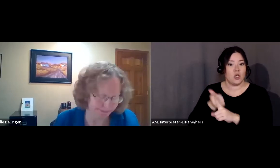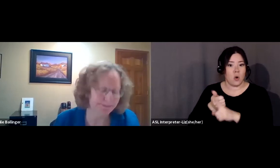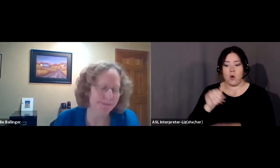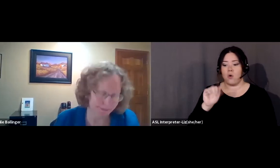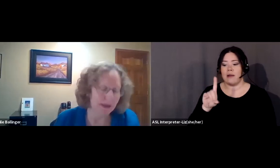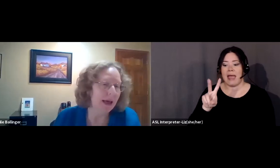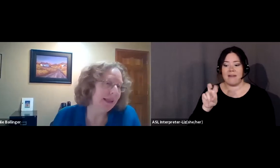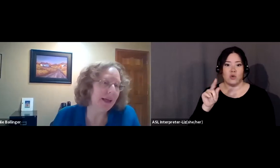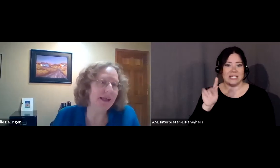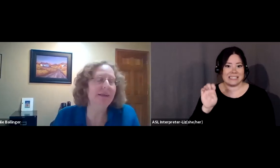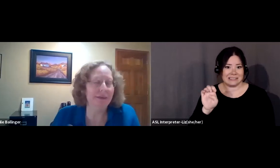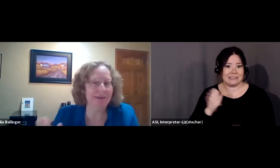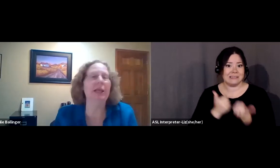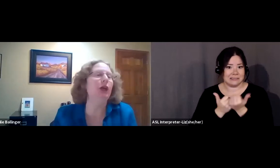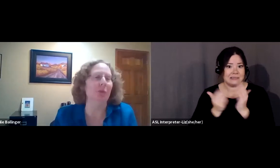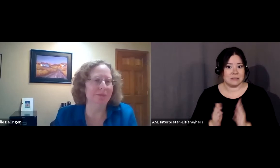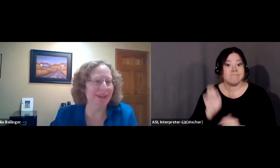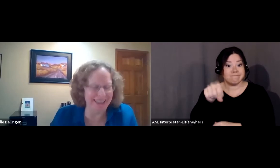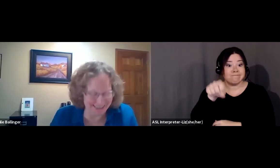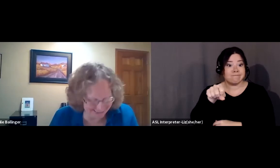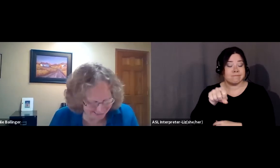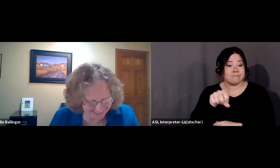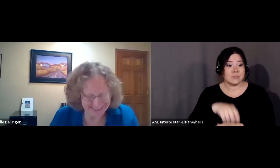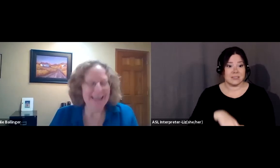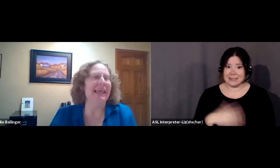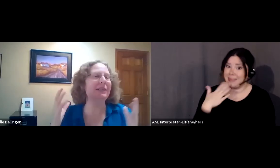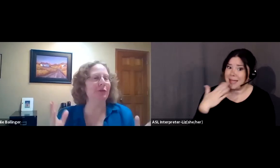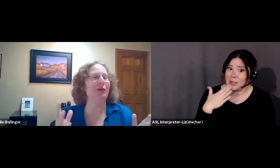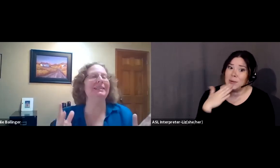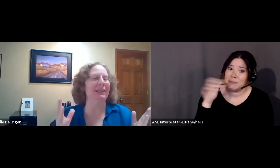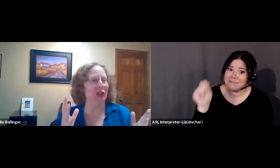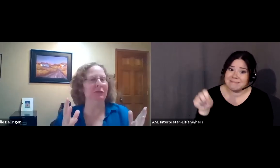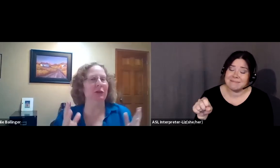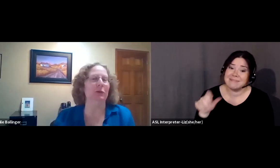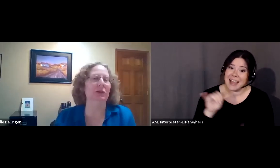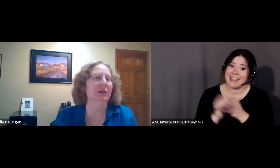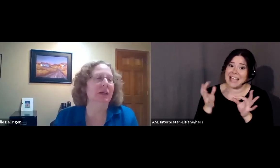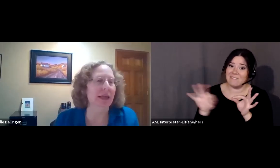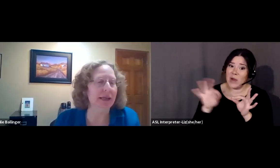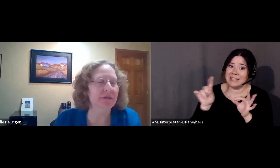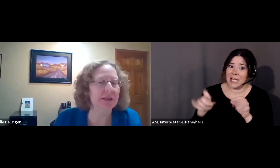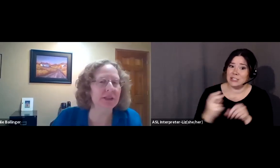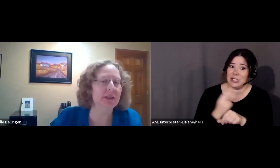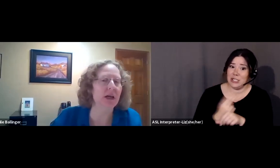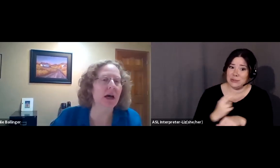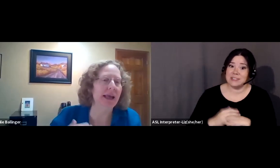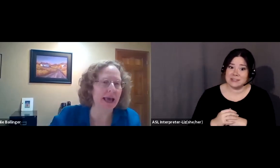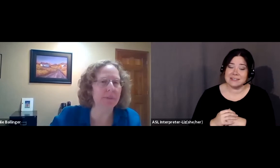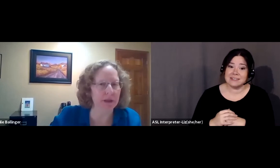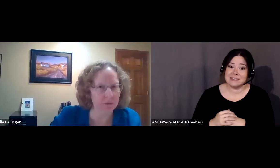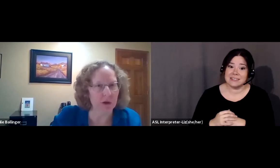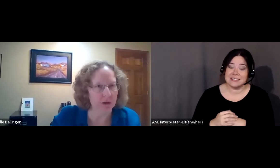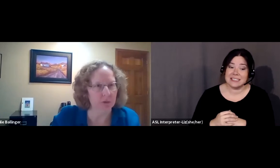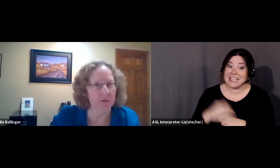right. And thank you. That's a phrase I should have used, that if this is